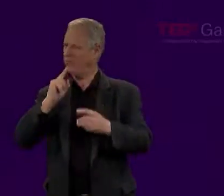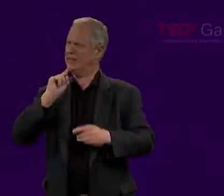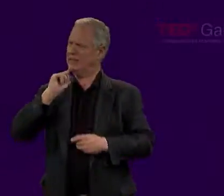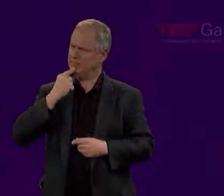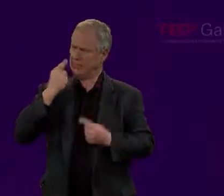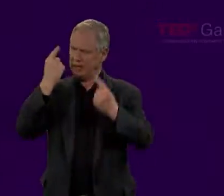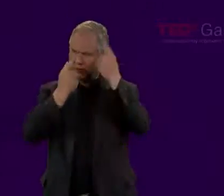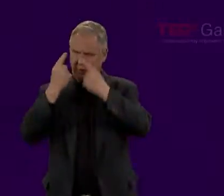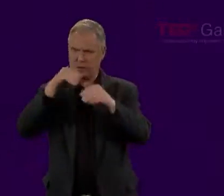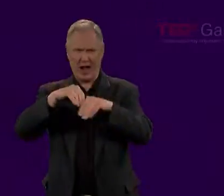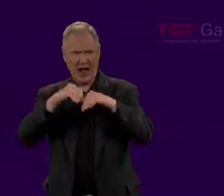deaf literature.